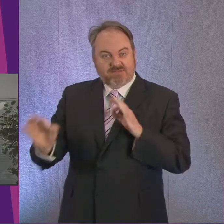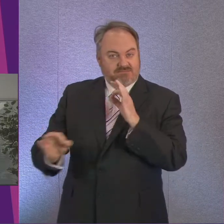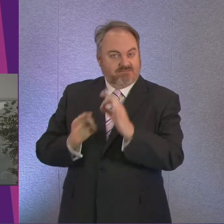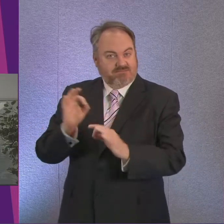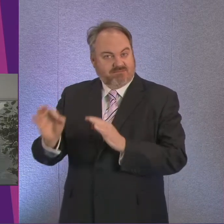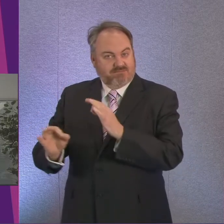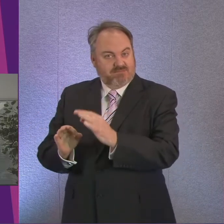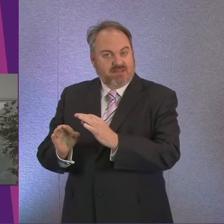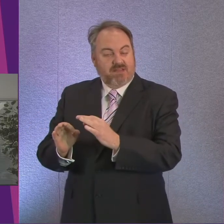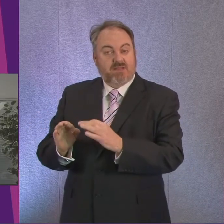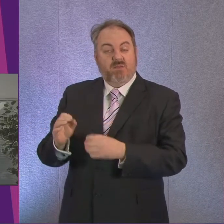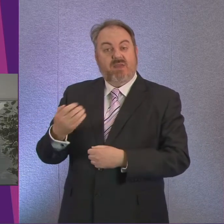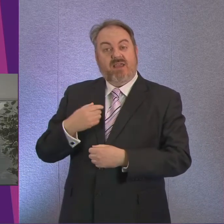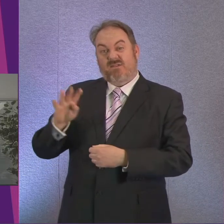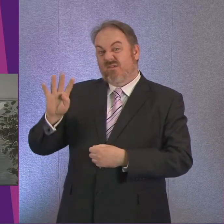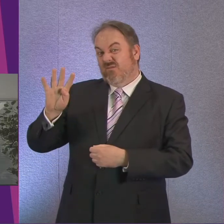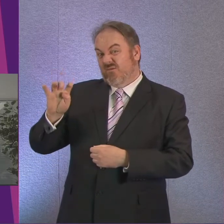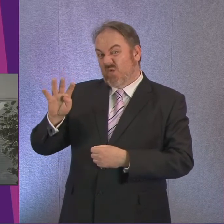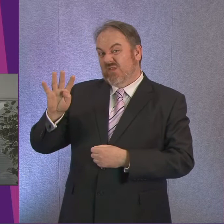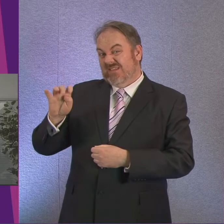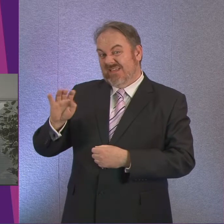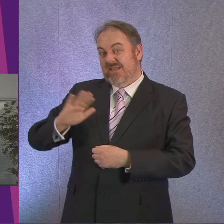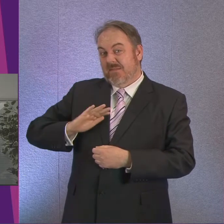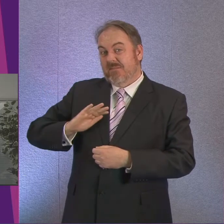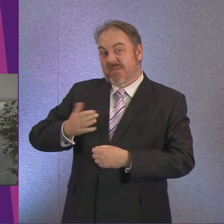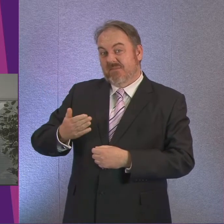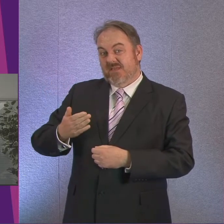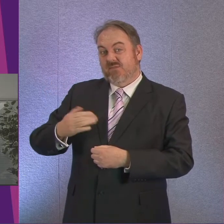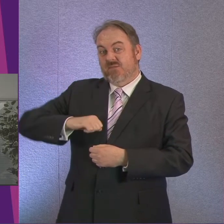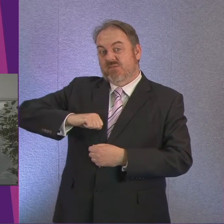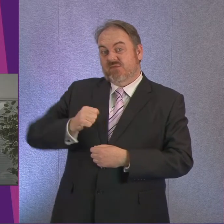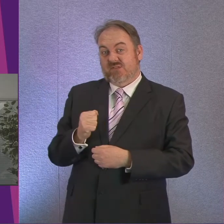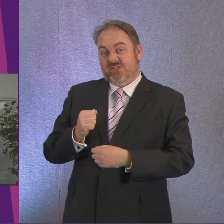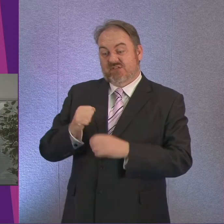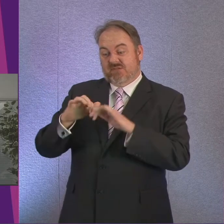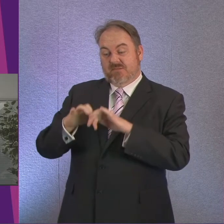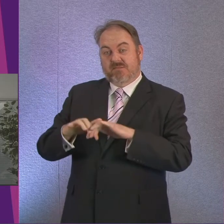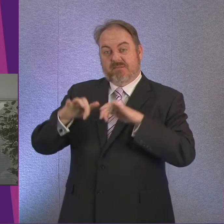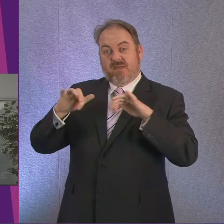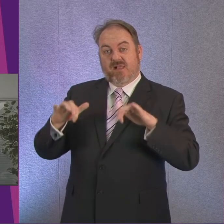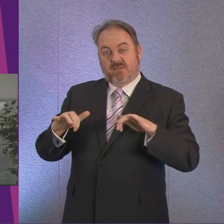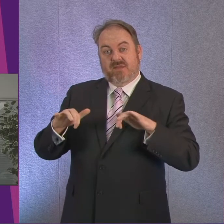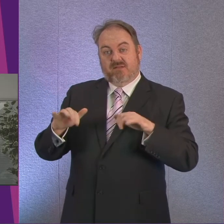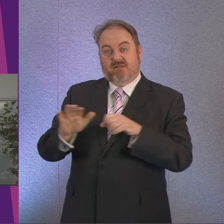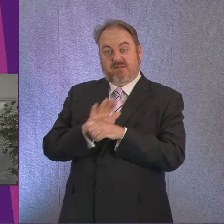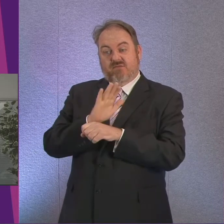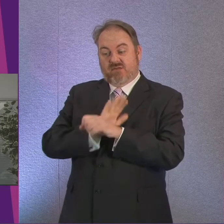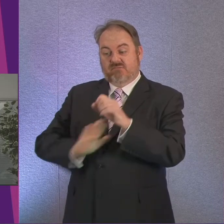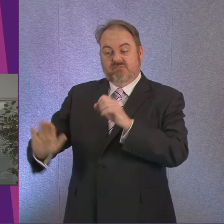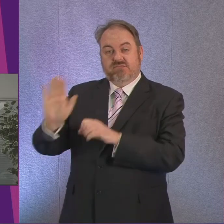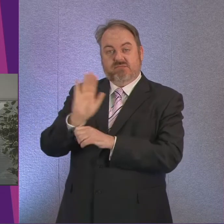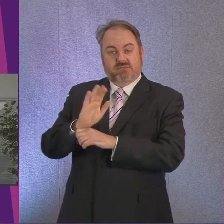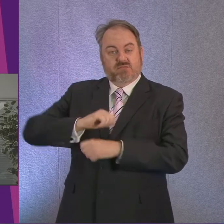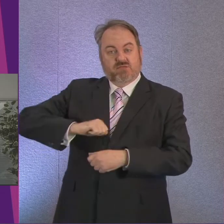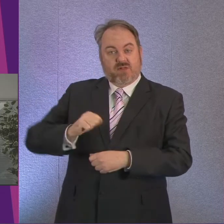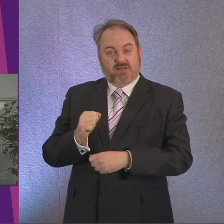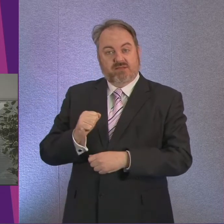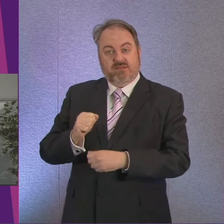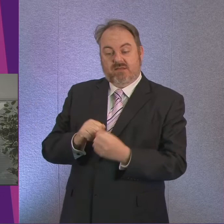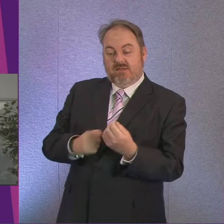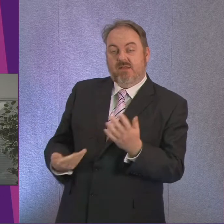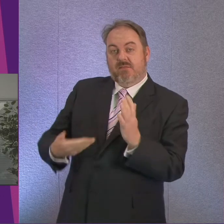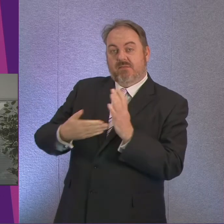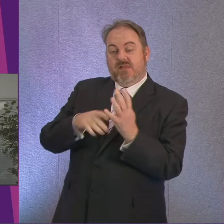by 14 members of the Scottish Parliament from their homes and constituencies around the country, and by 4 government ministers from